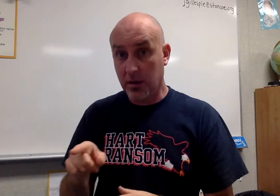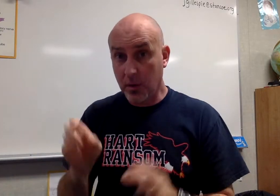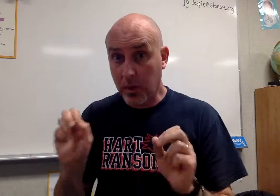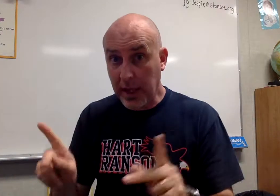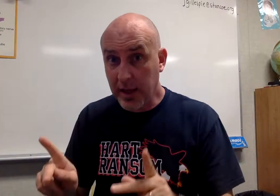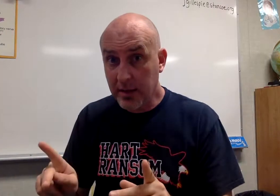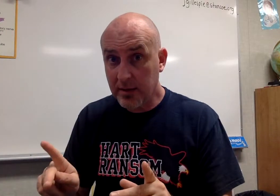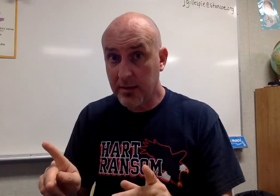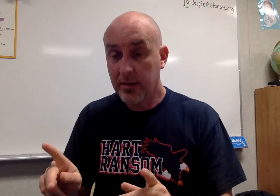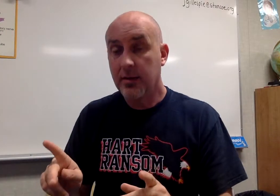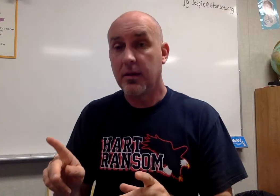you okay?